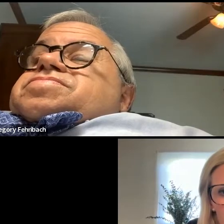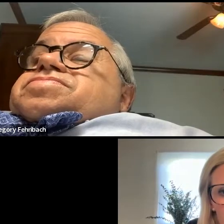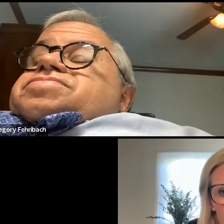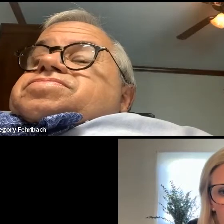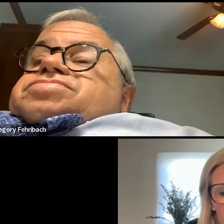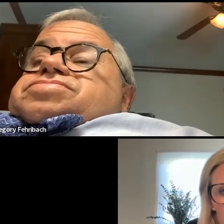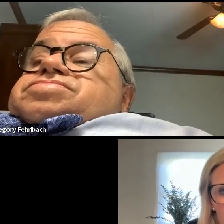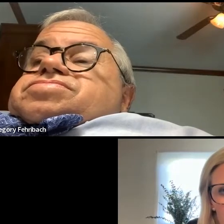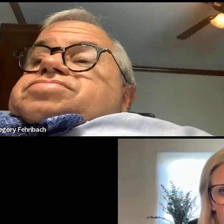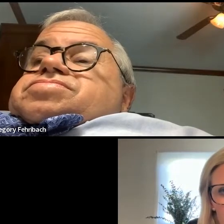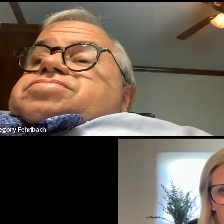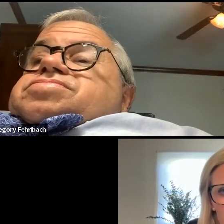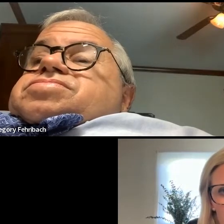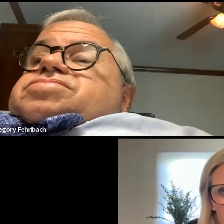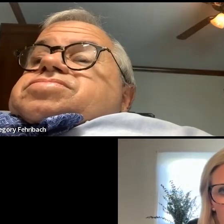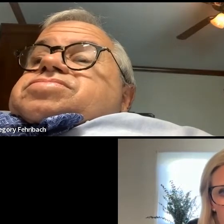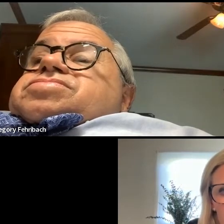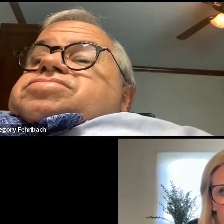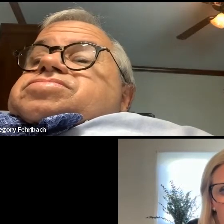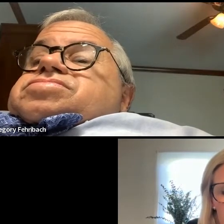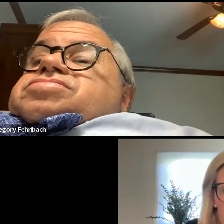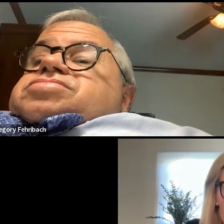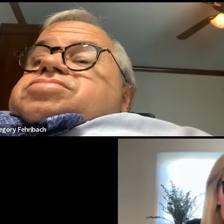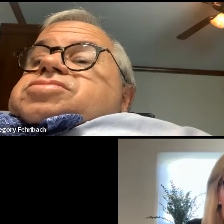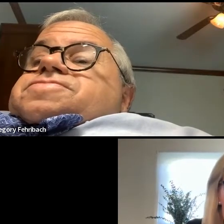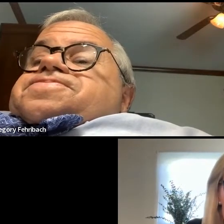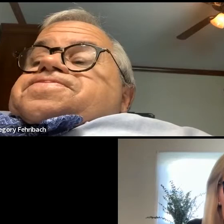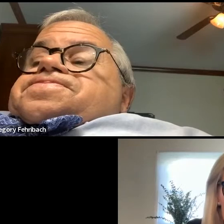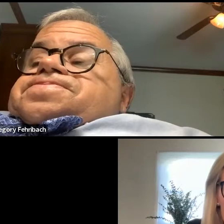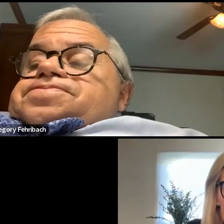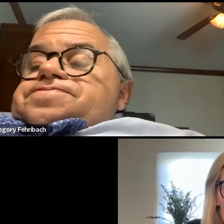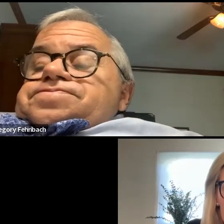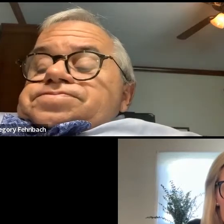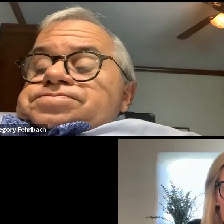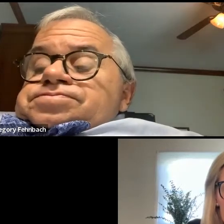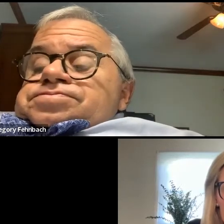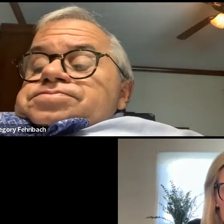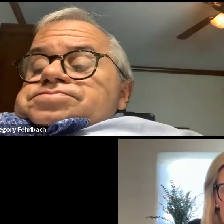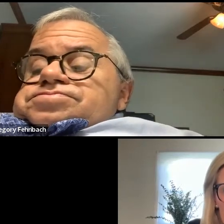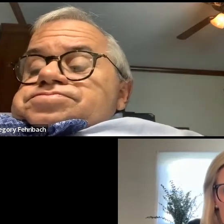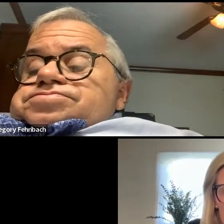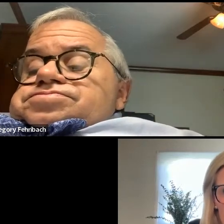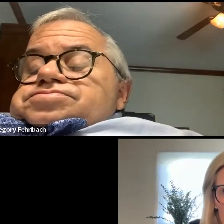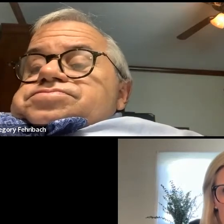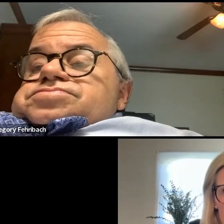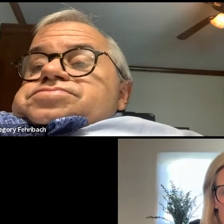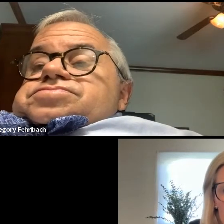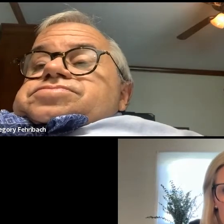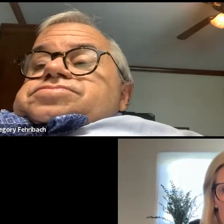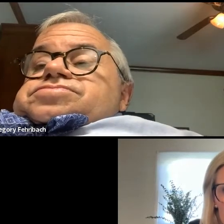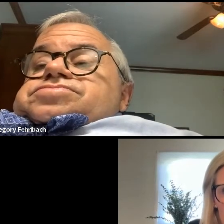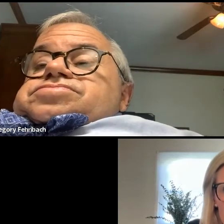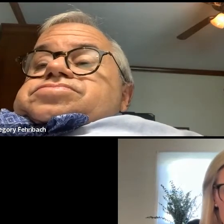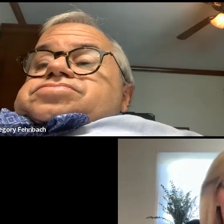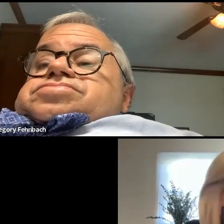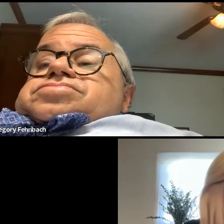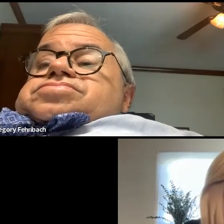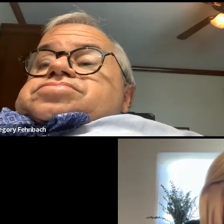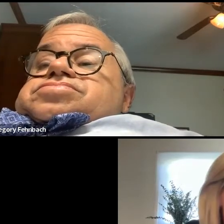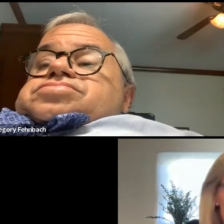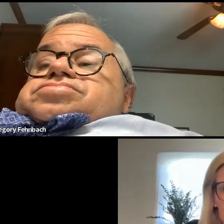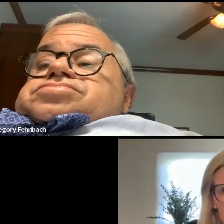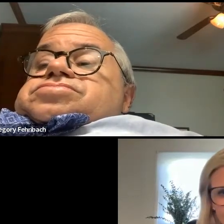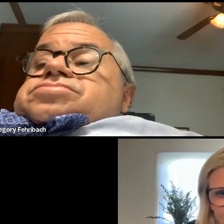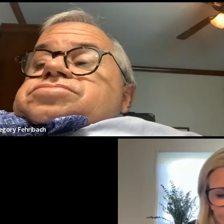that data is really critical. So really happy that you're providing it and doing this work. Disability community needs that to be able to kind of, we have a